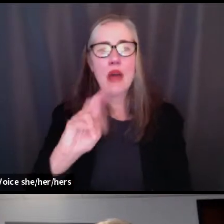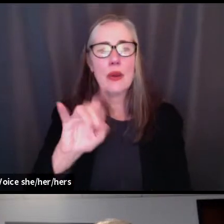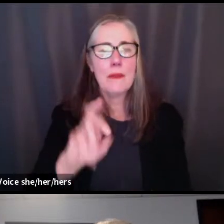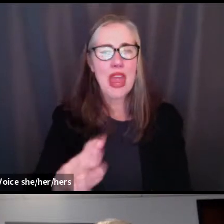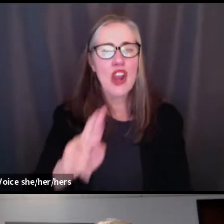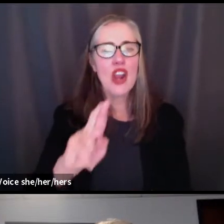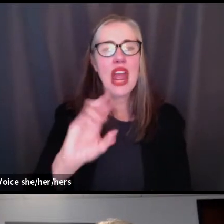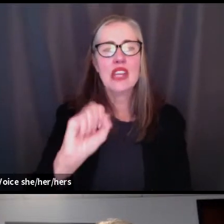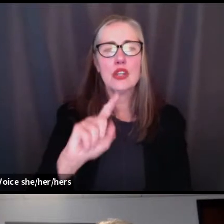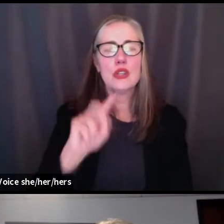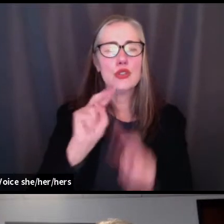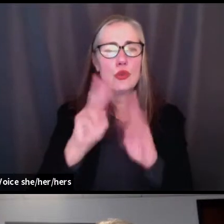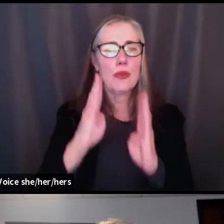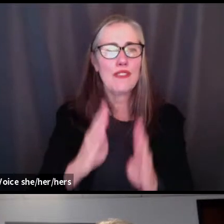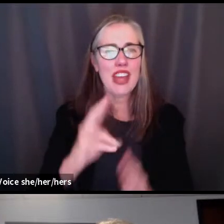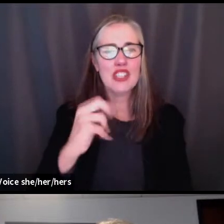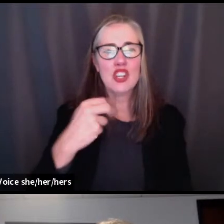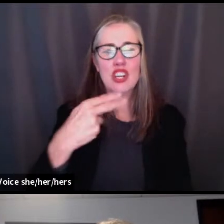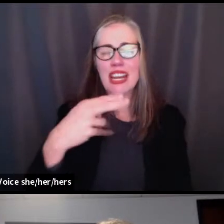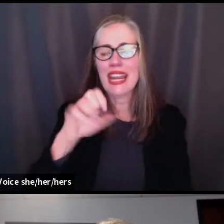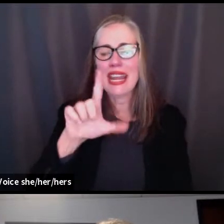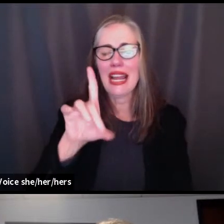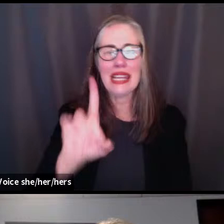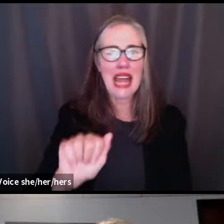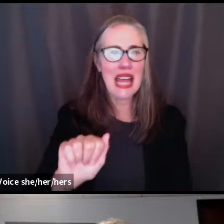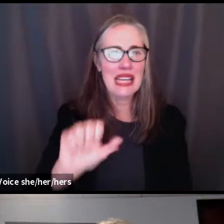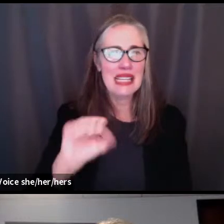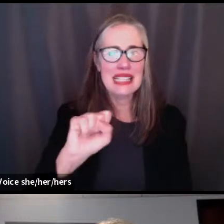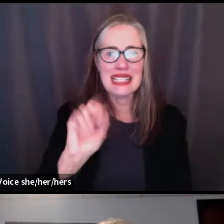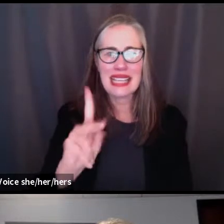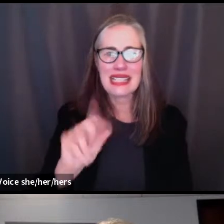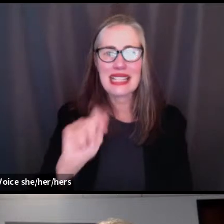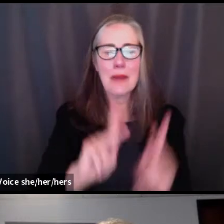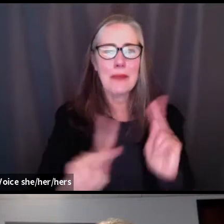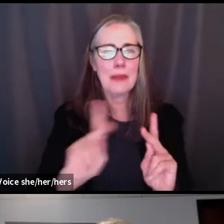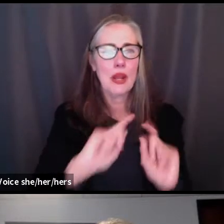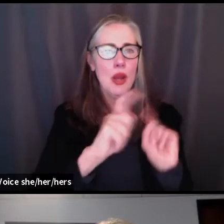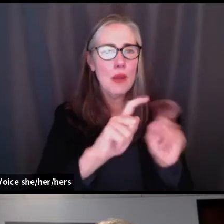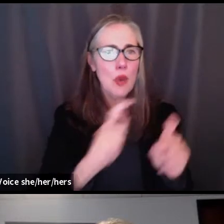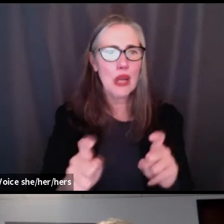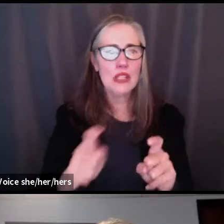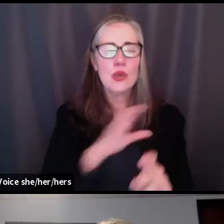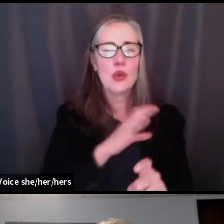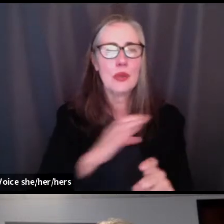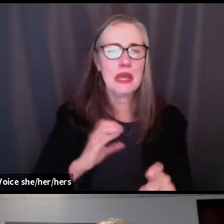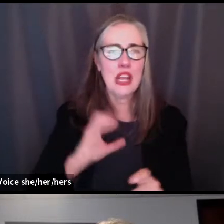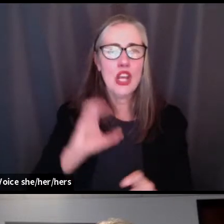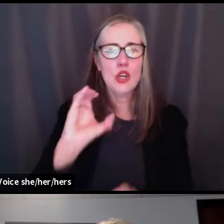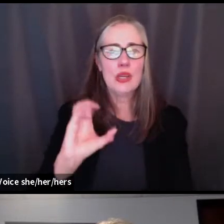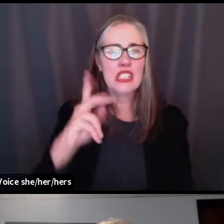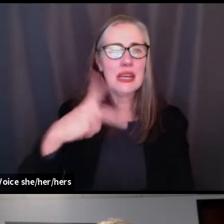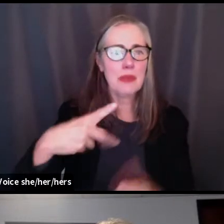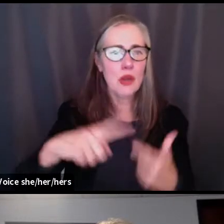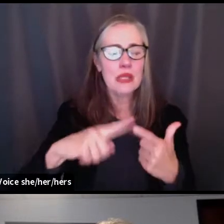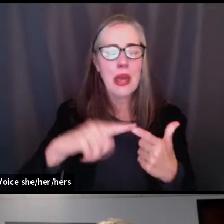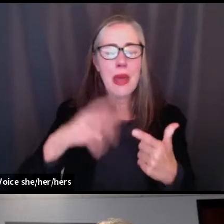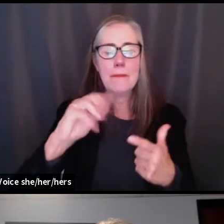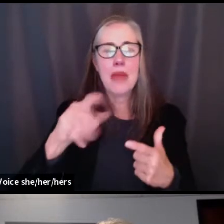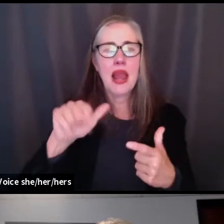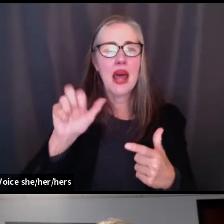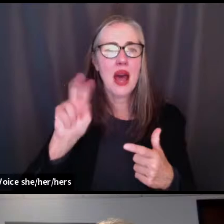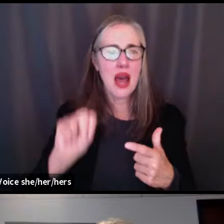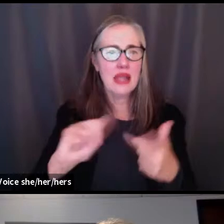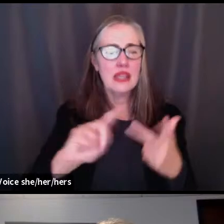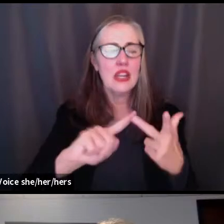then congratulations too to those who were appointed to committees, Christine Pelosi, Melahat Rafe, Michael Kapp,